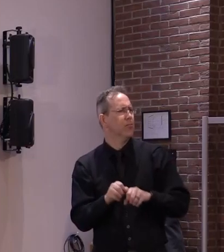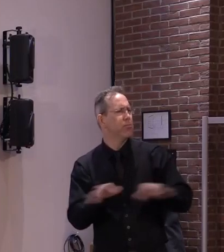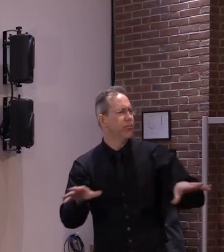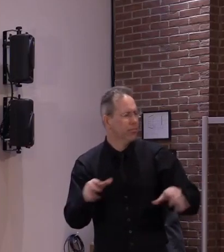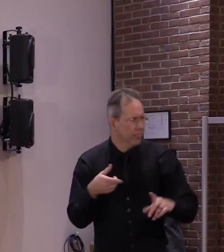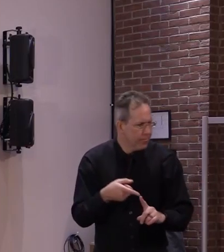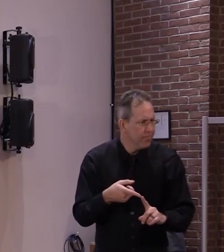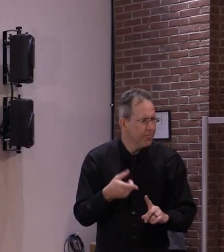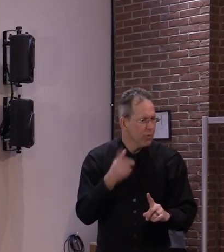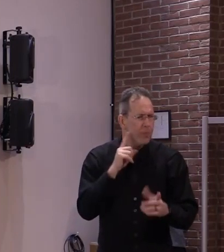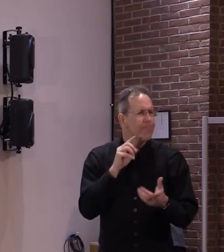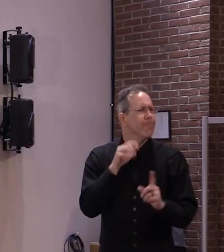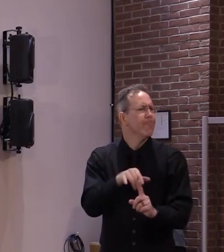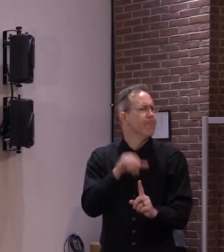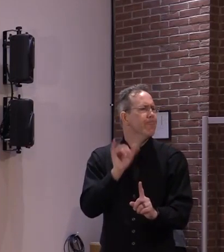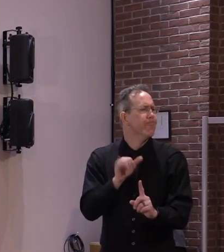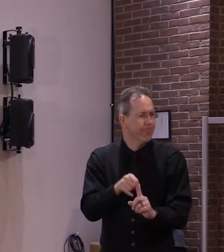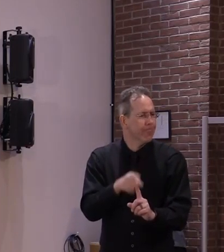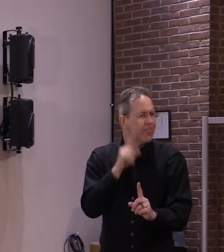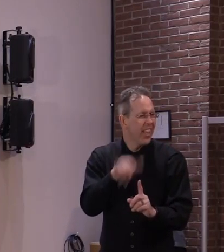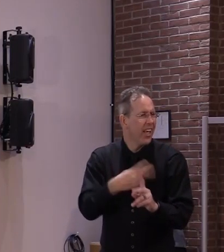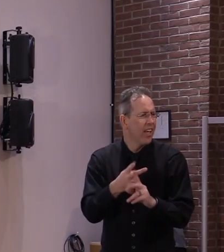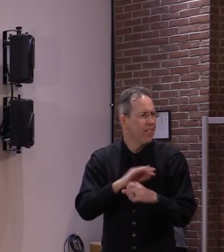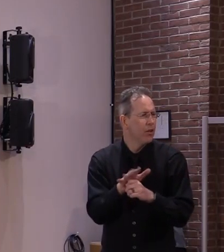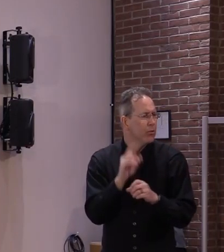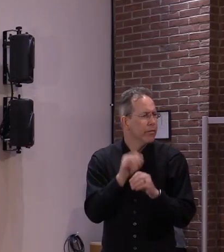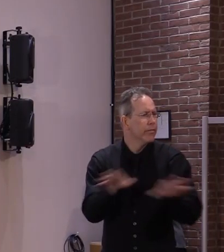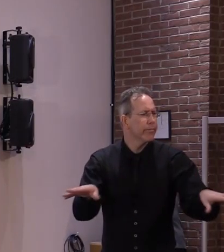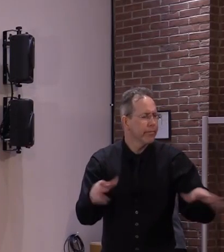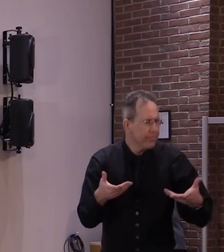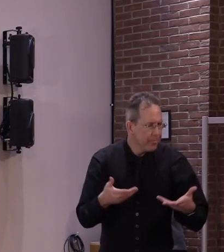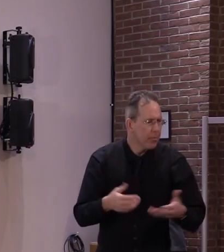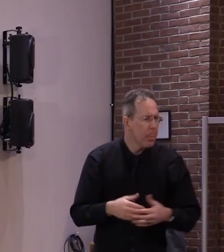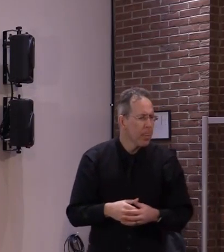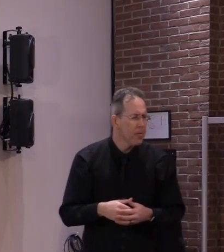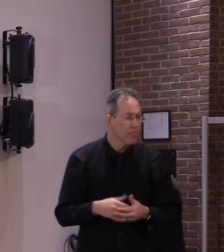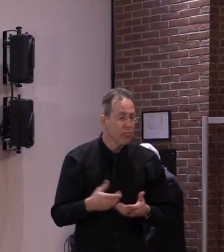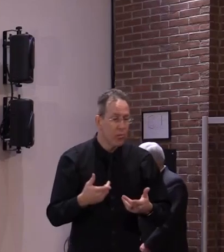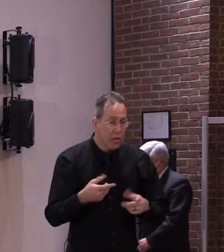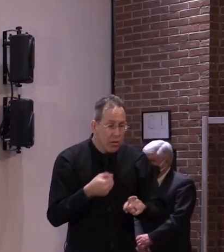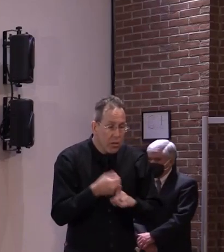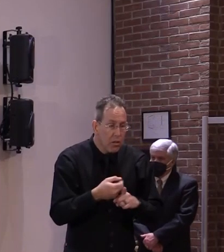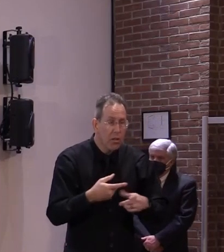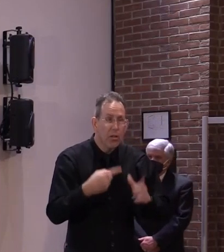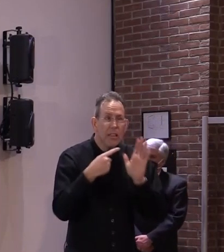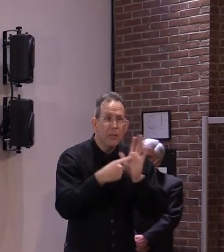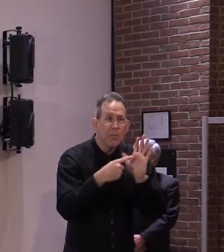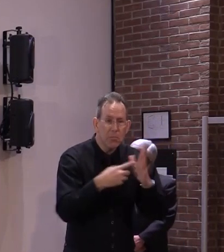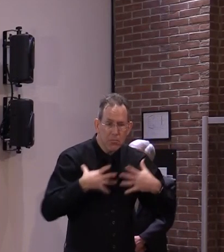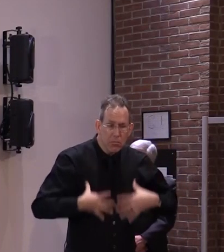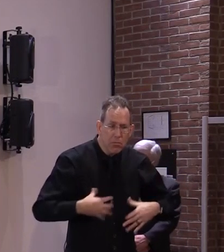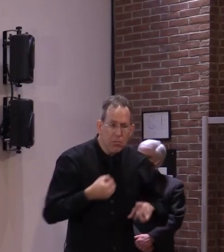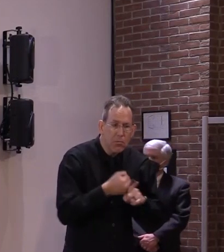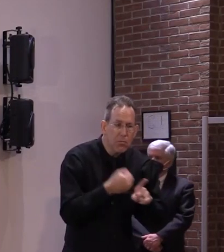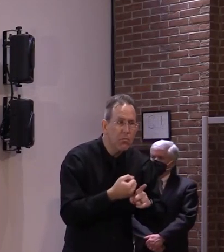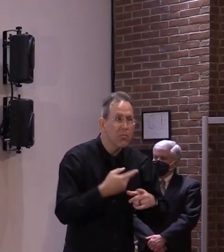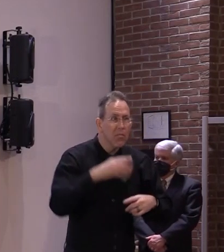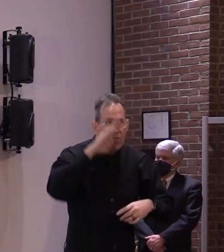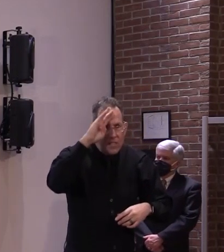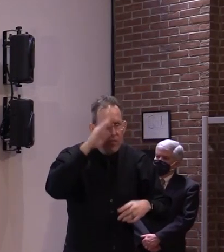complex that would be unexpected. So it hasn't met those criteria. Obviously, we added in